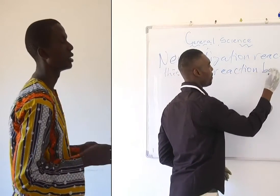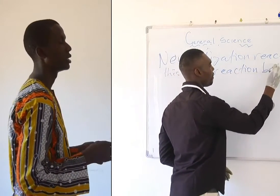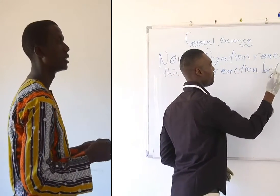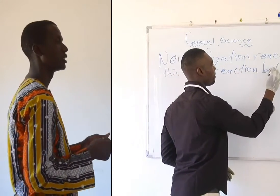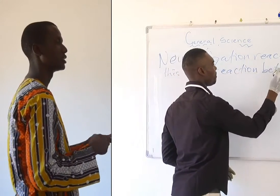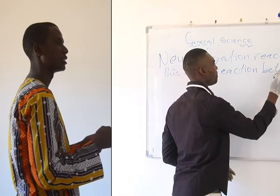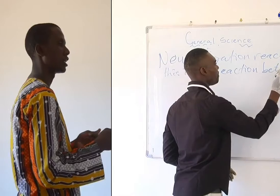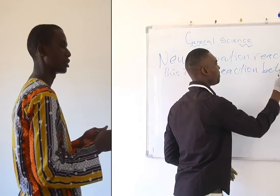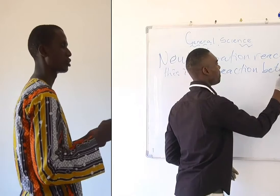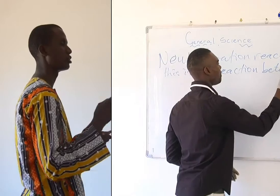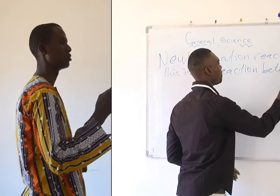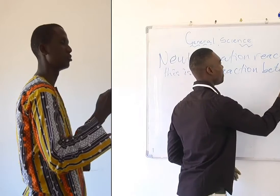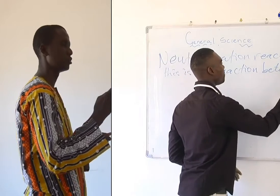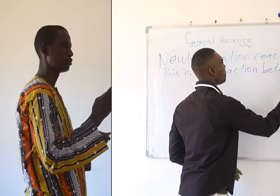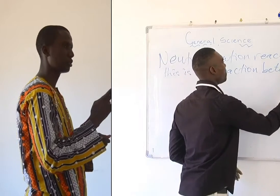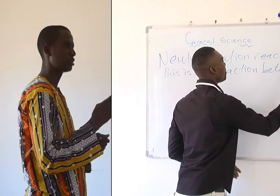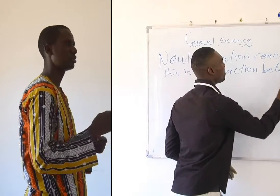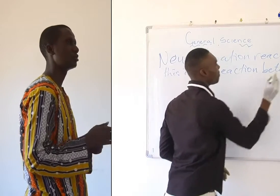between